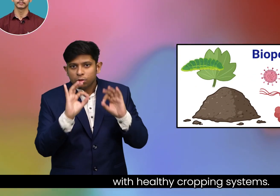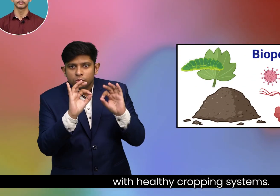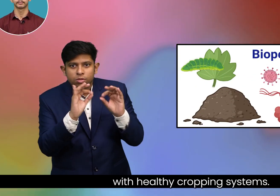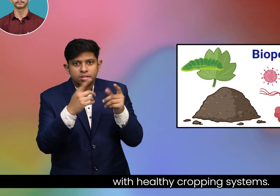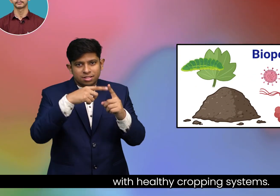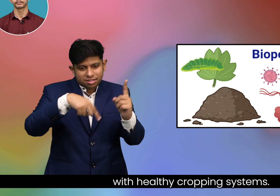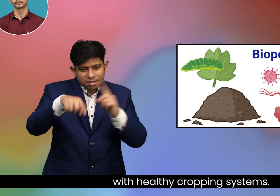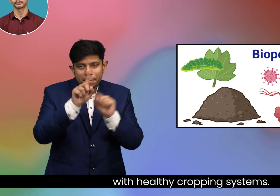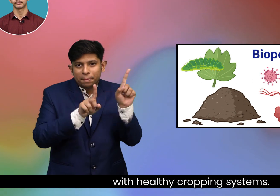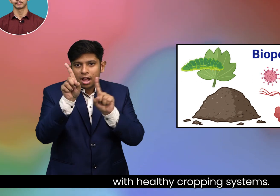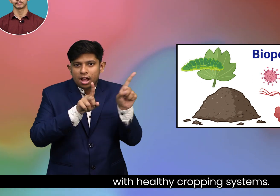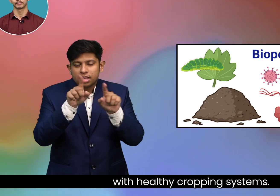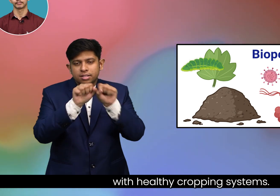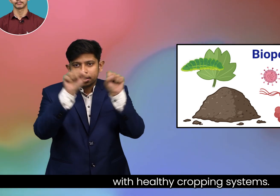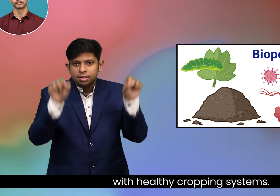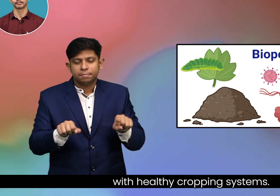systems.